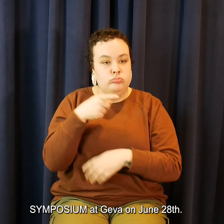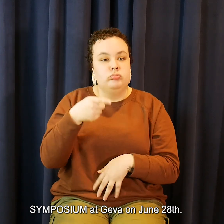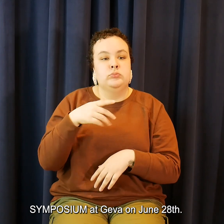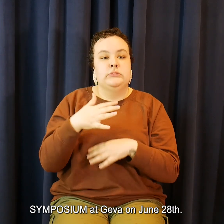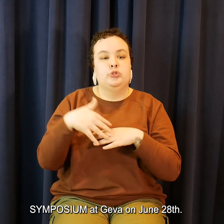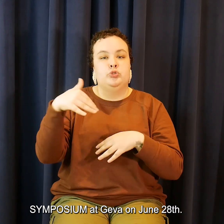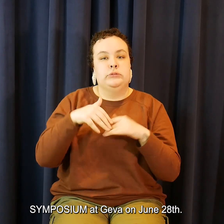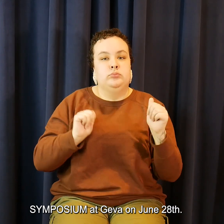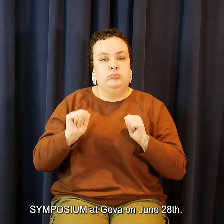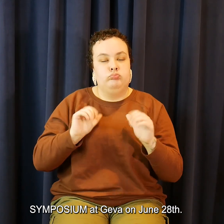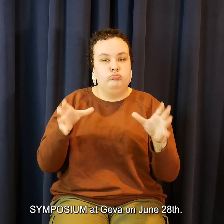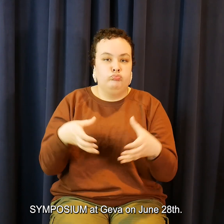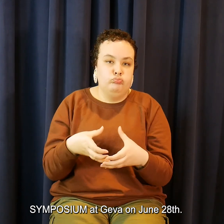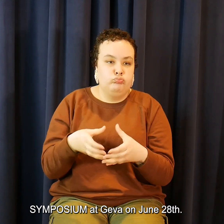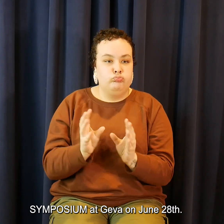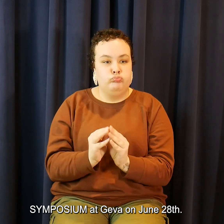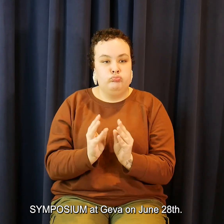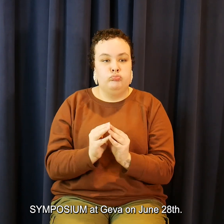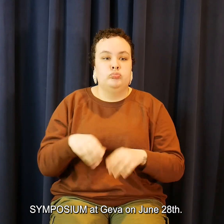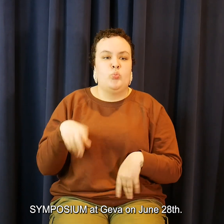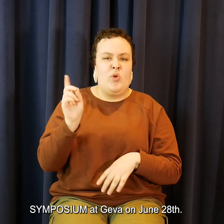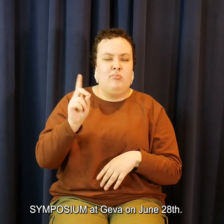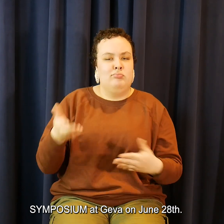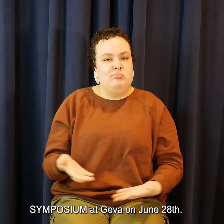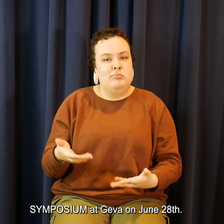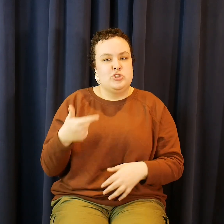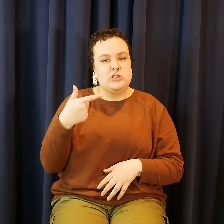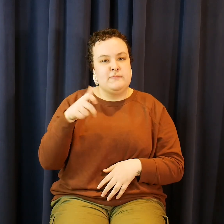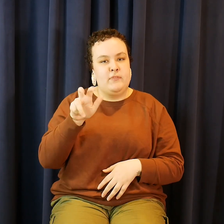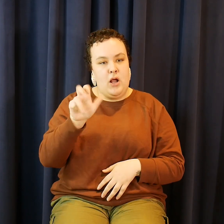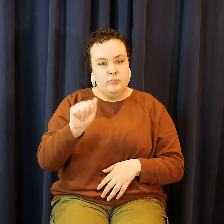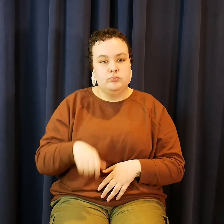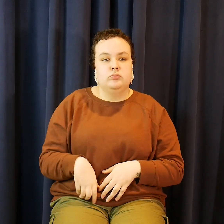Geva on June 28th.